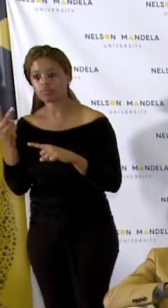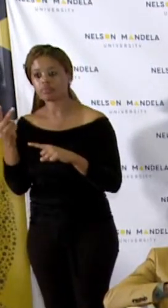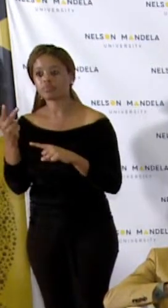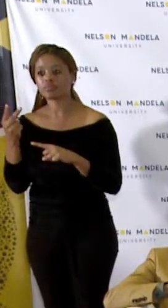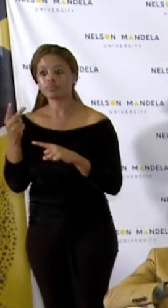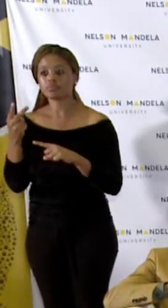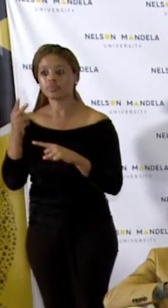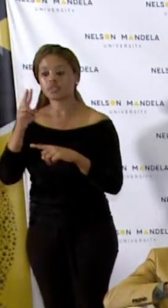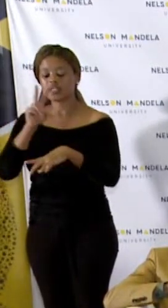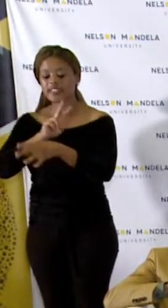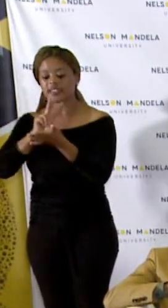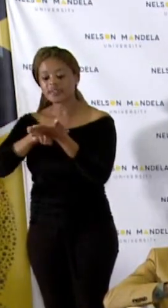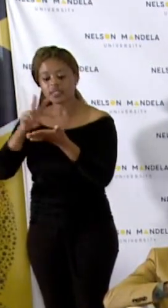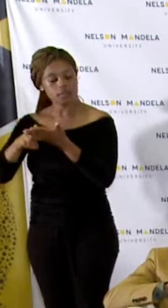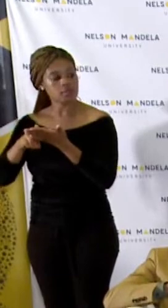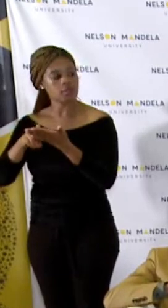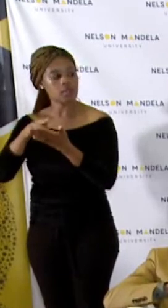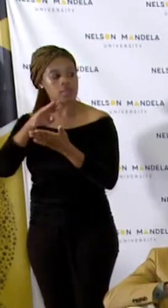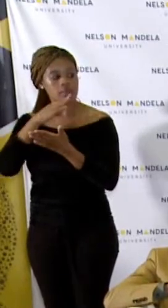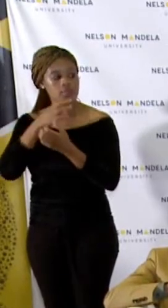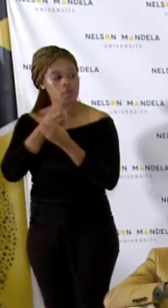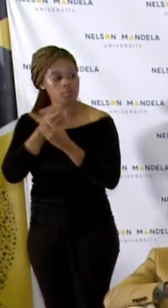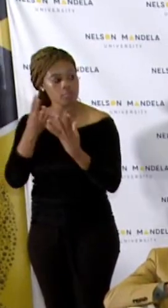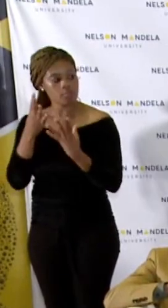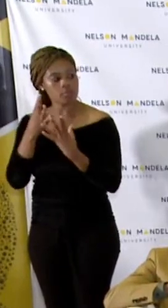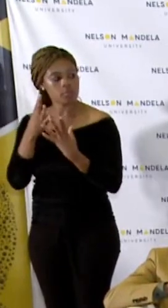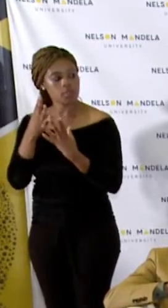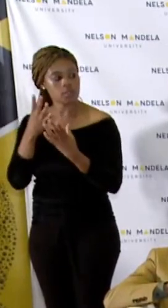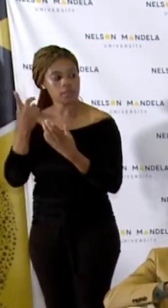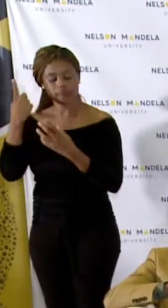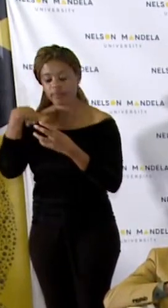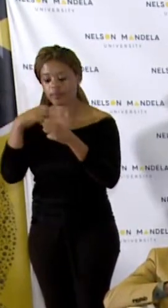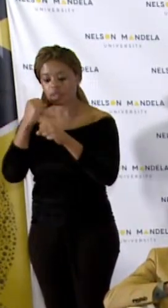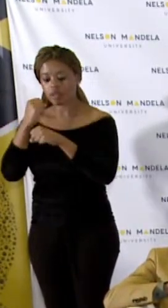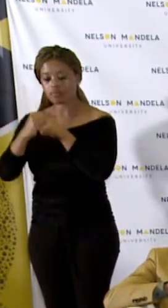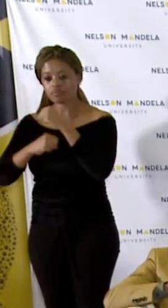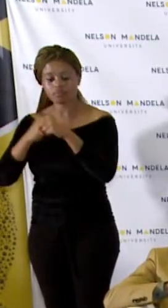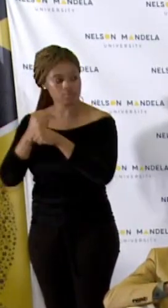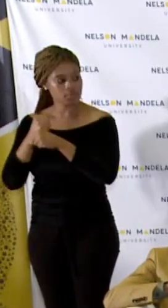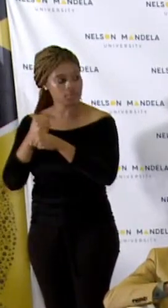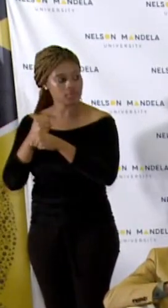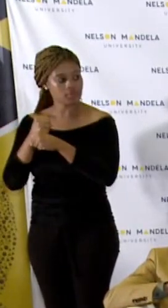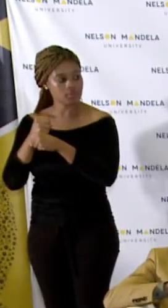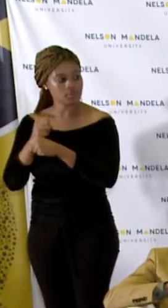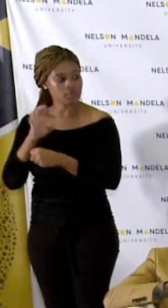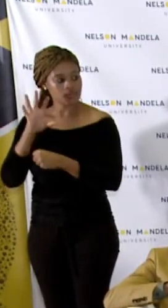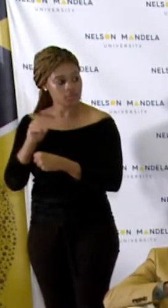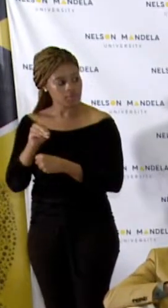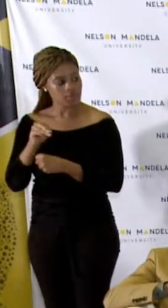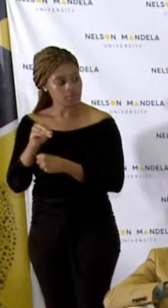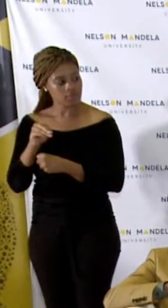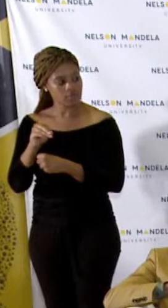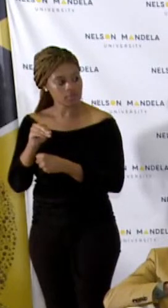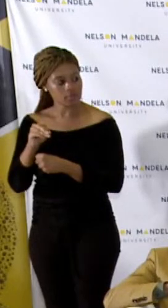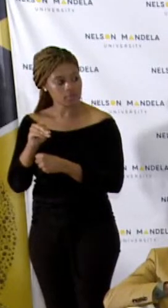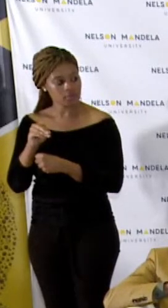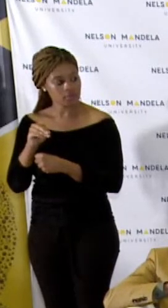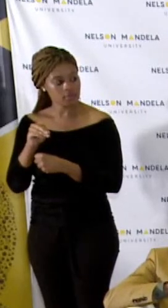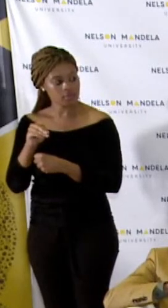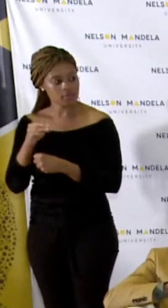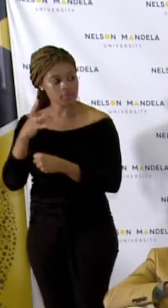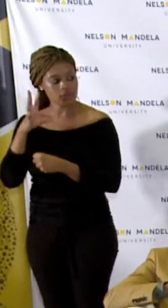in Gqeberha. And guess what? Most of these companies in the last 2 years have started to cut costs and fire and sack